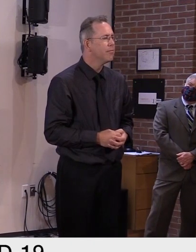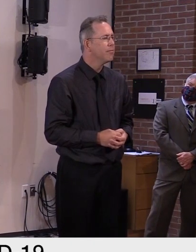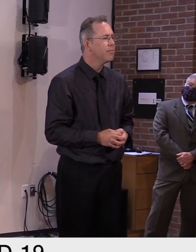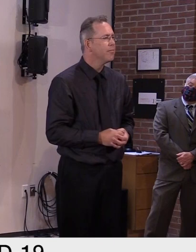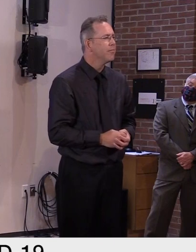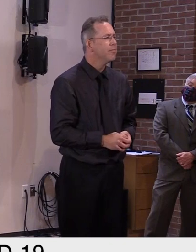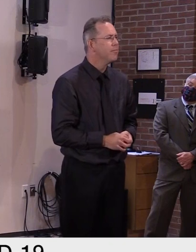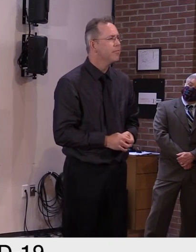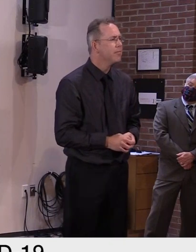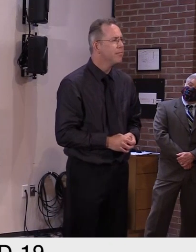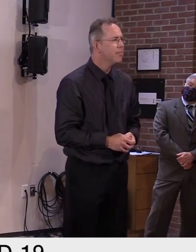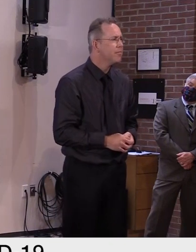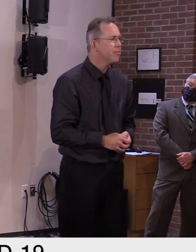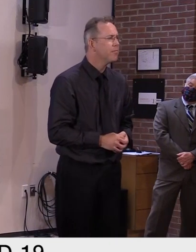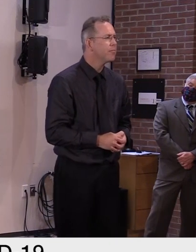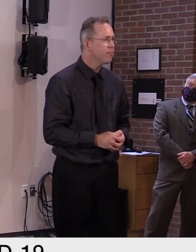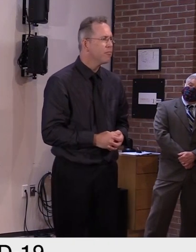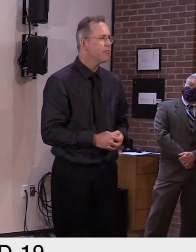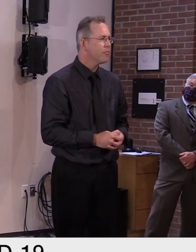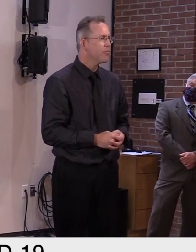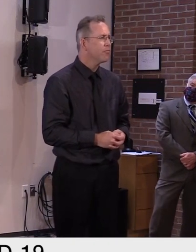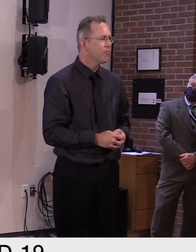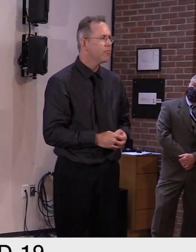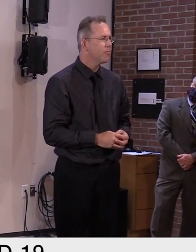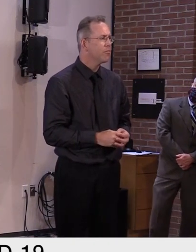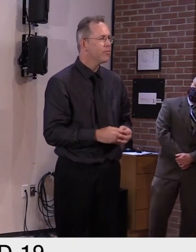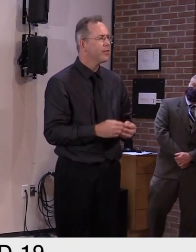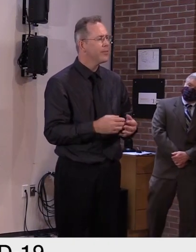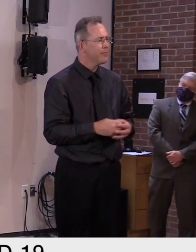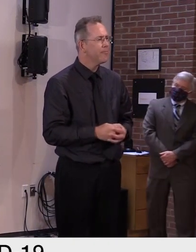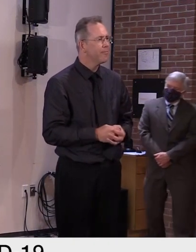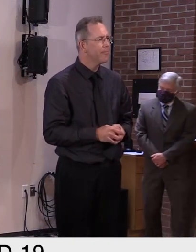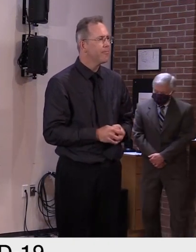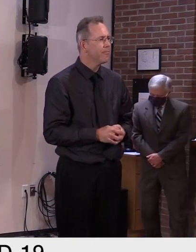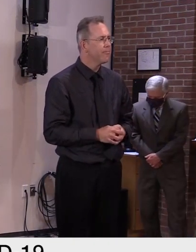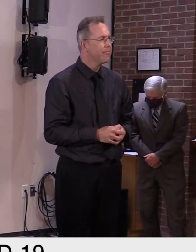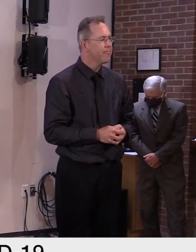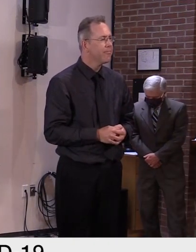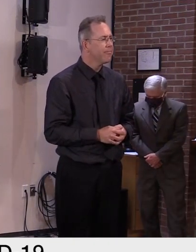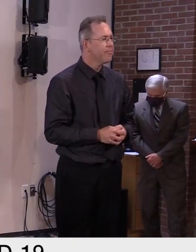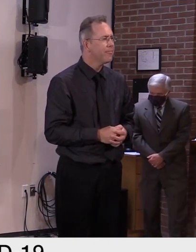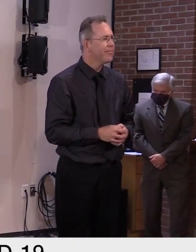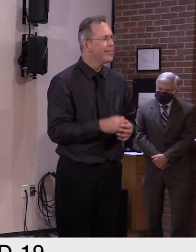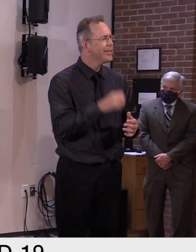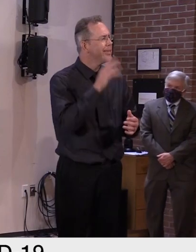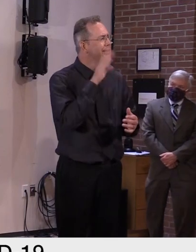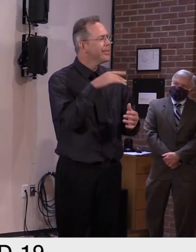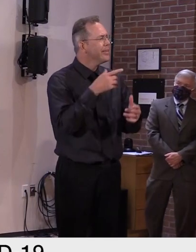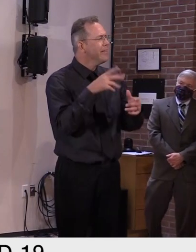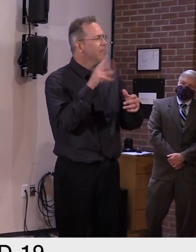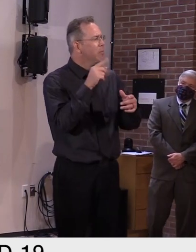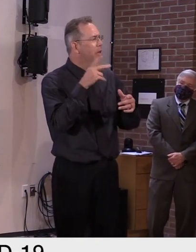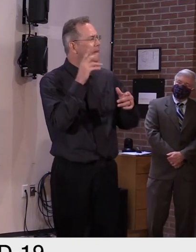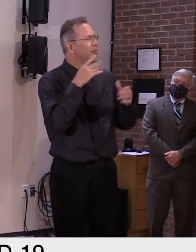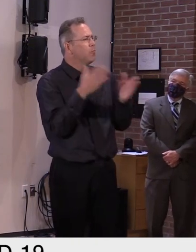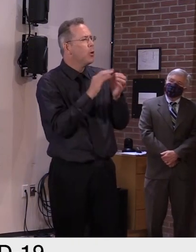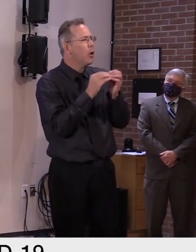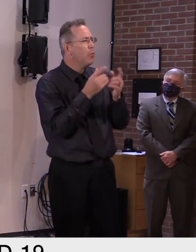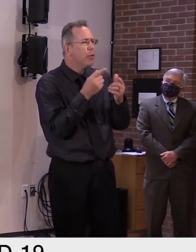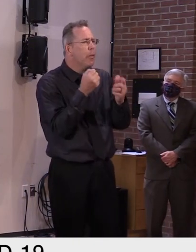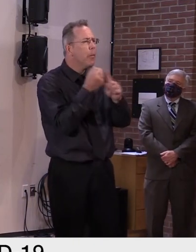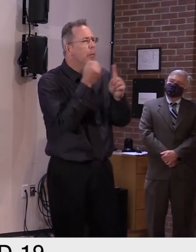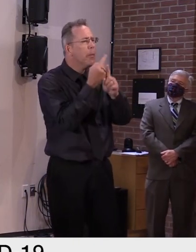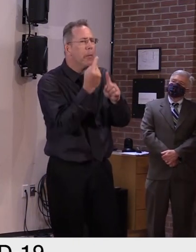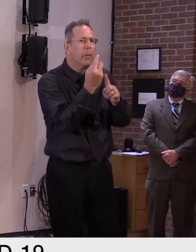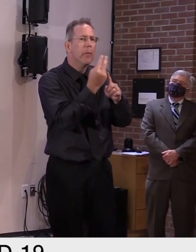we shouldn't pay attention, because we should. But when you look at other states, Wyoming, for instance, still they were at